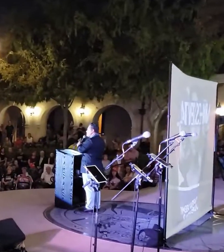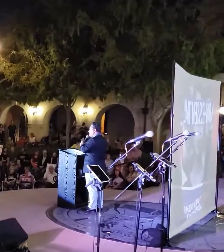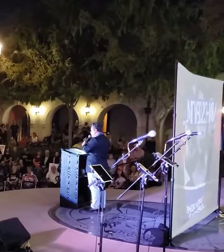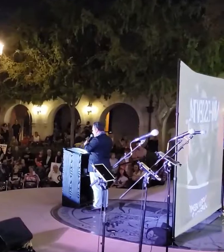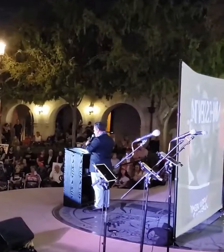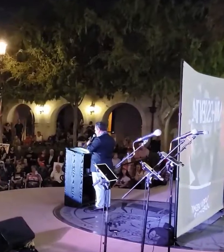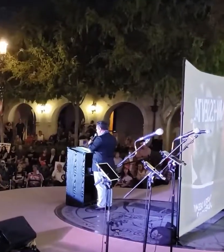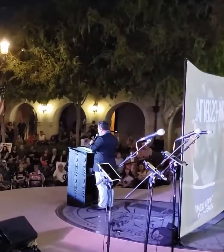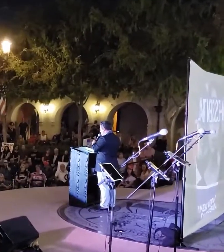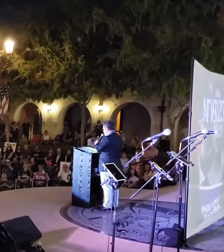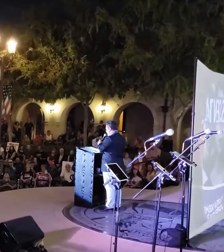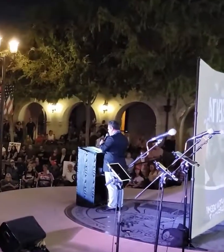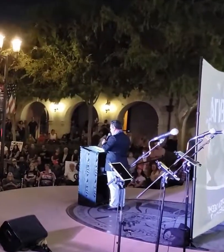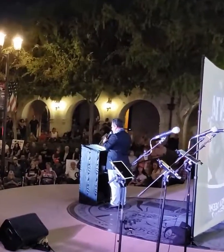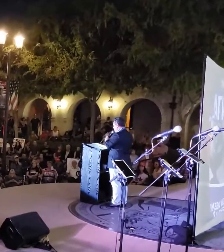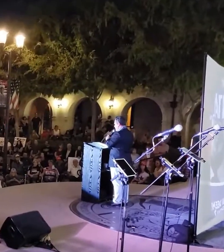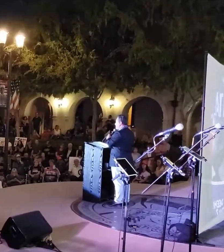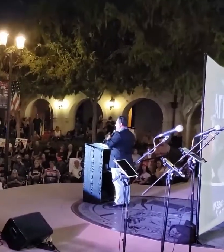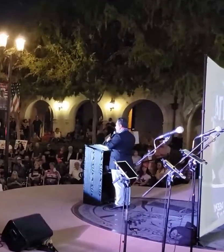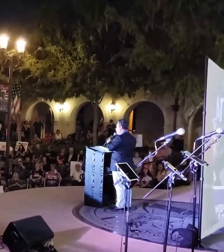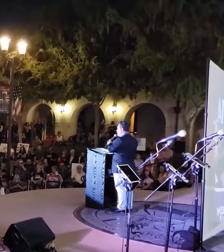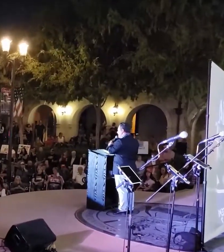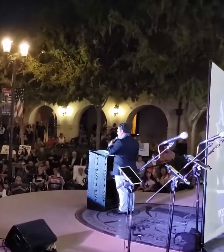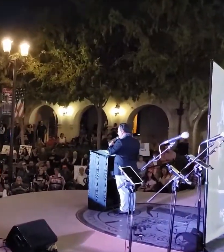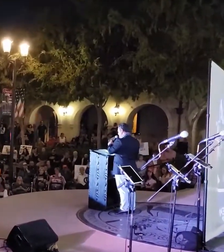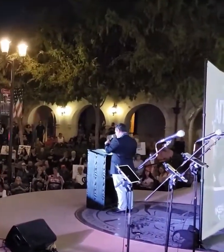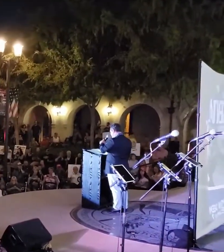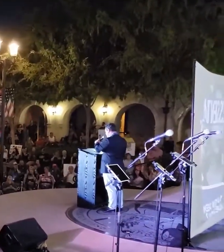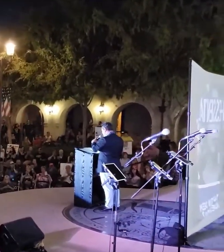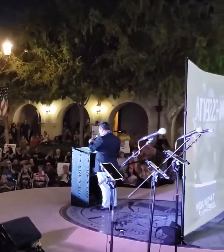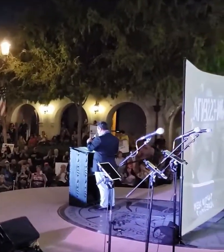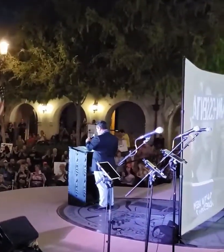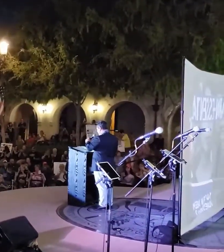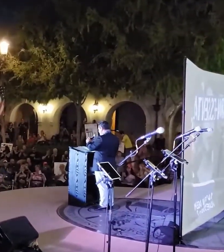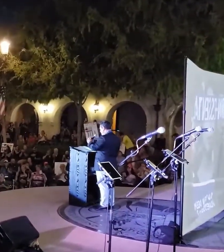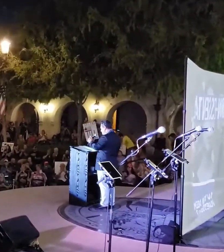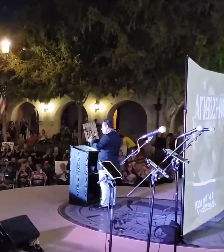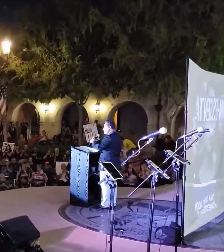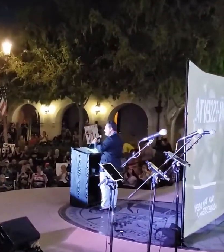is because of the grace and mercy and favor of God Almighty.